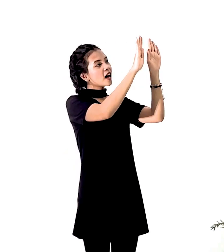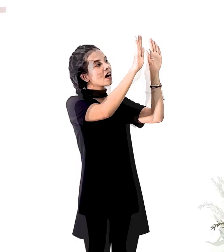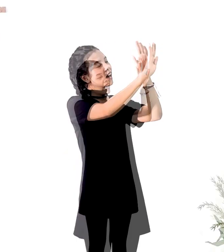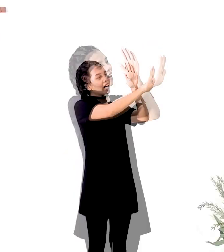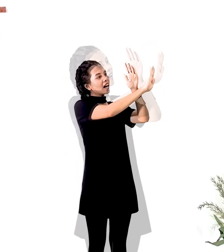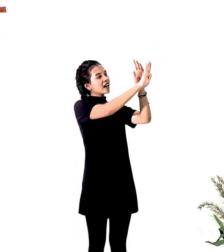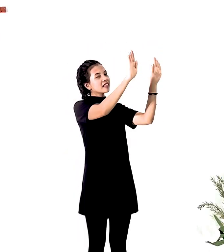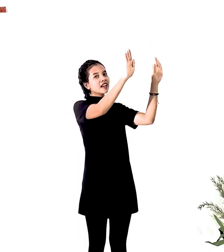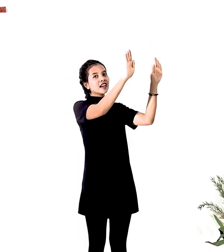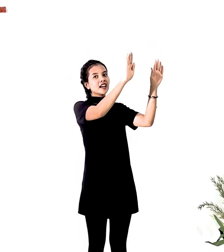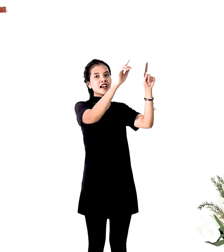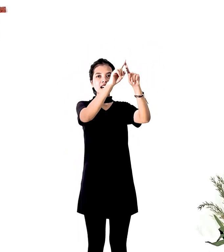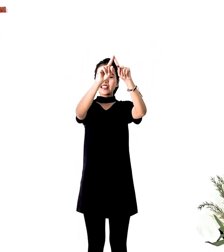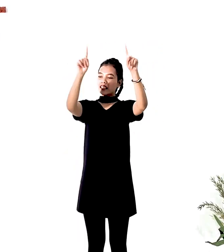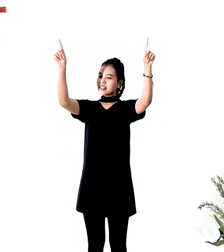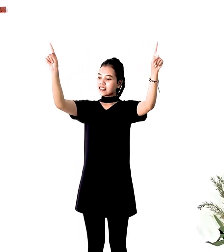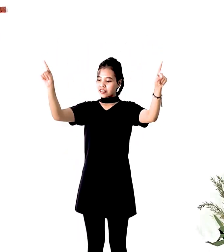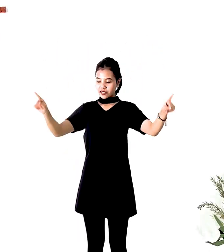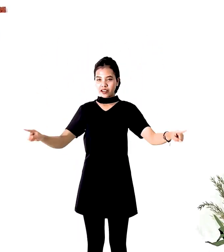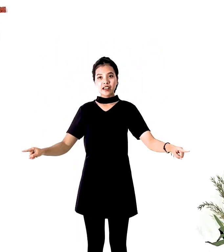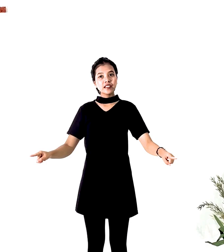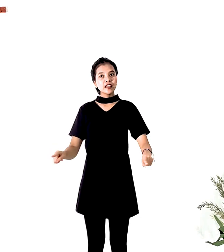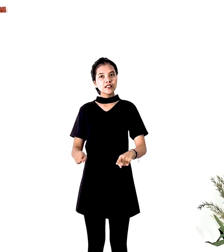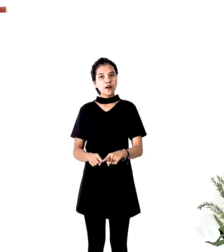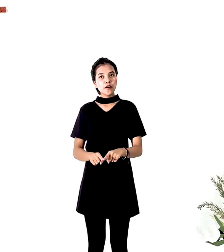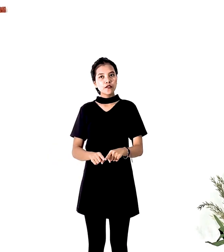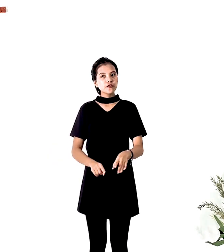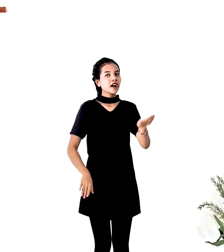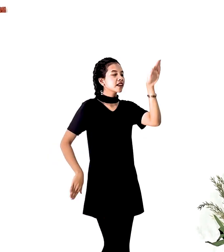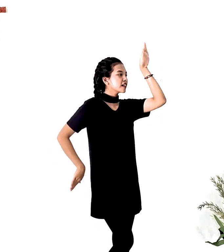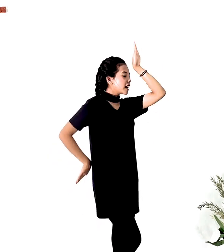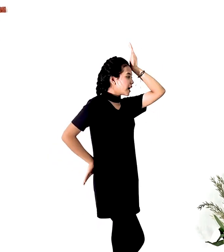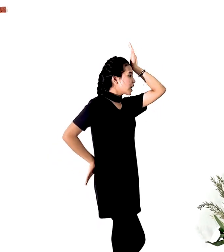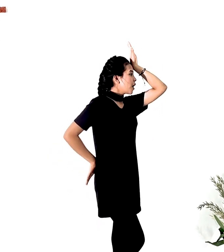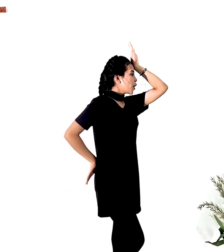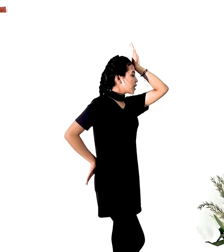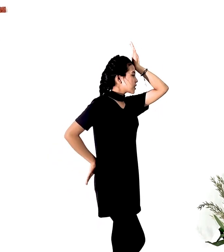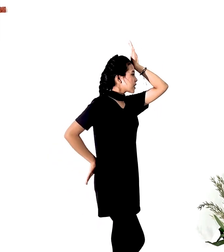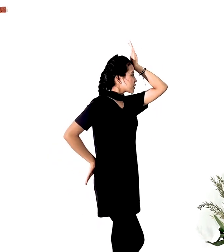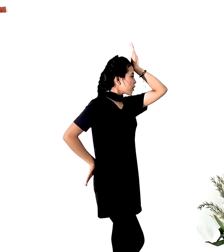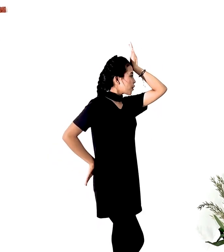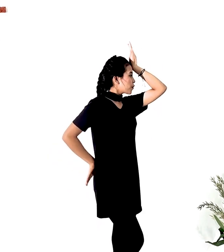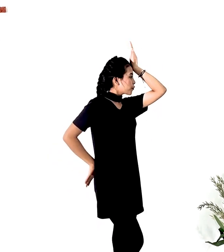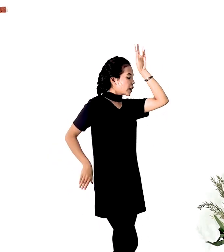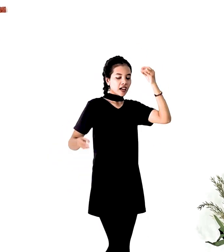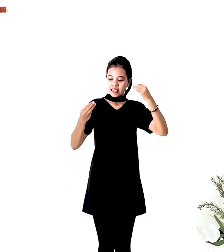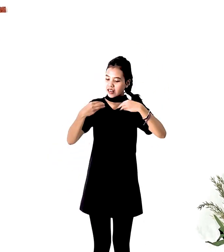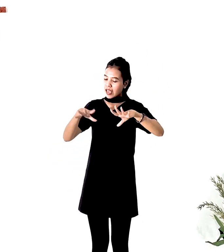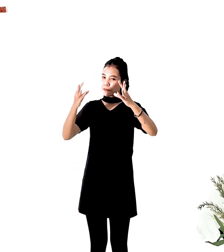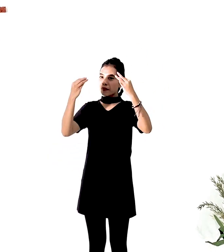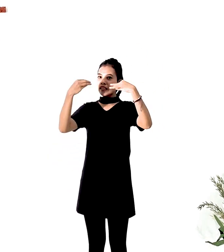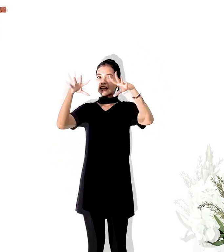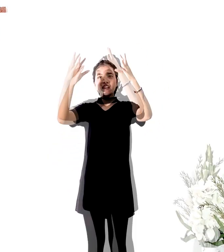Suddenly I carried a fire and horses of fire appeared,